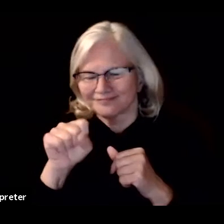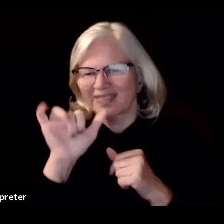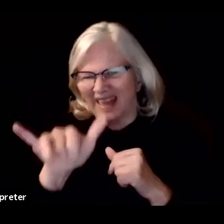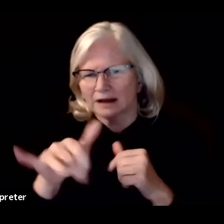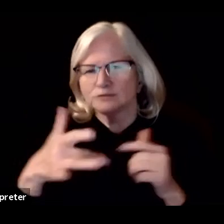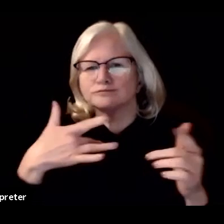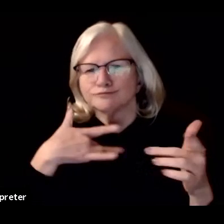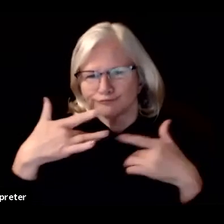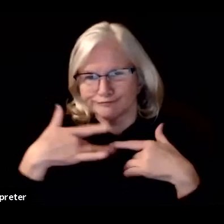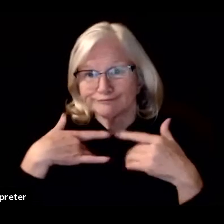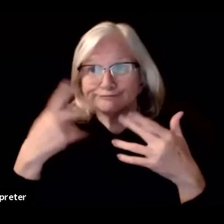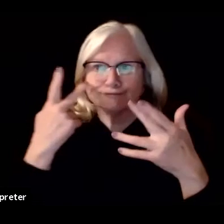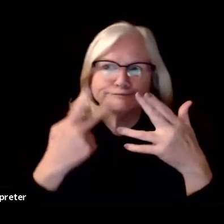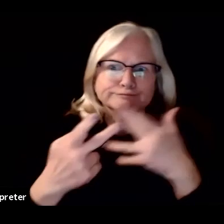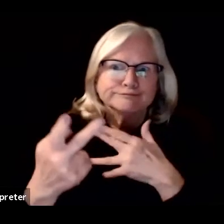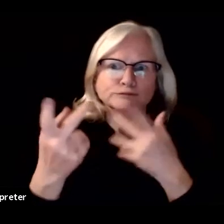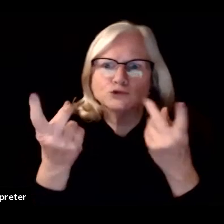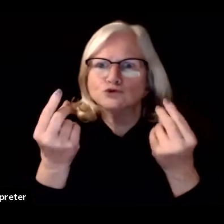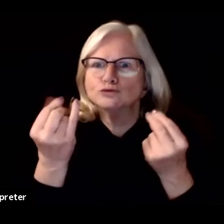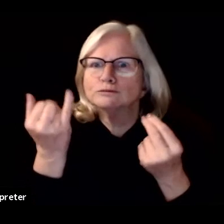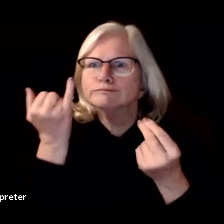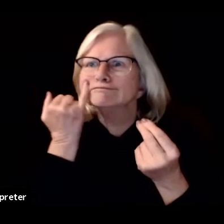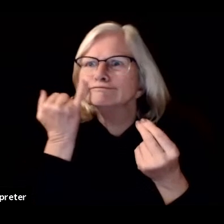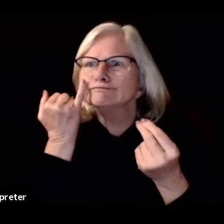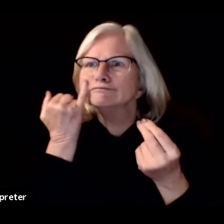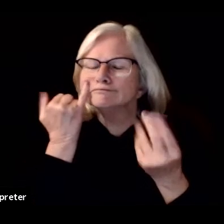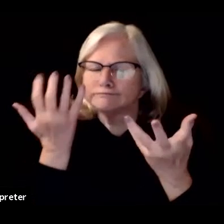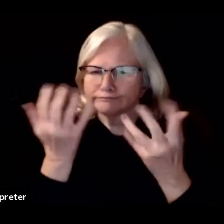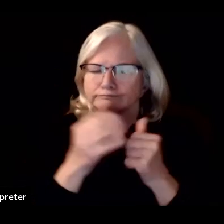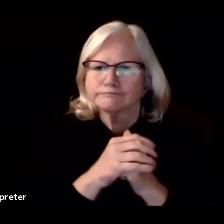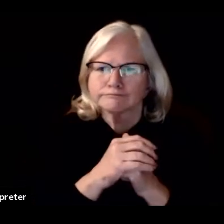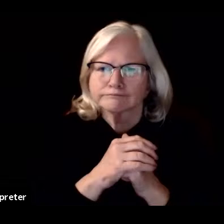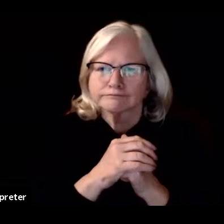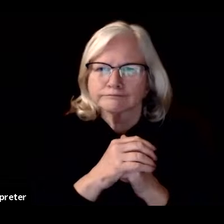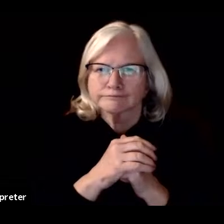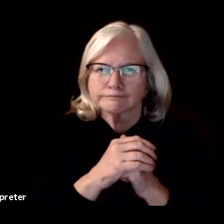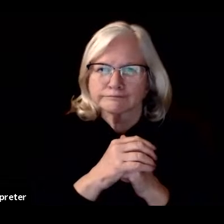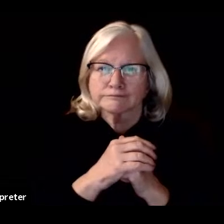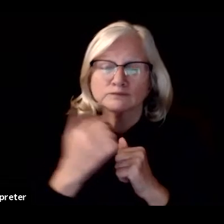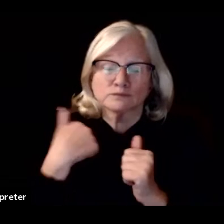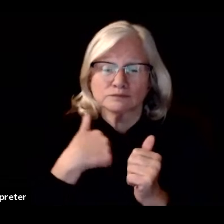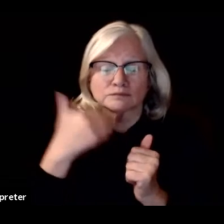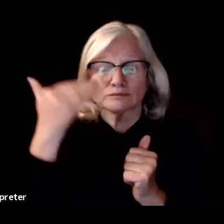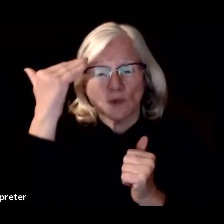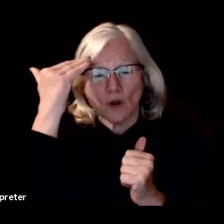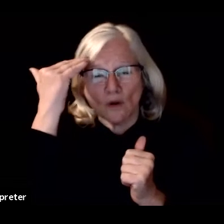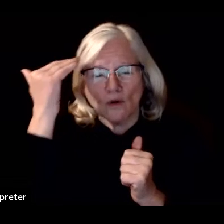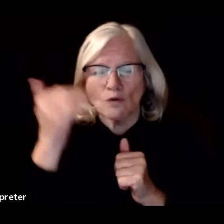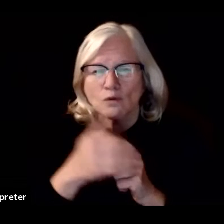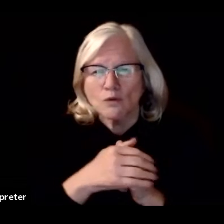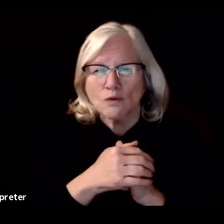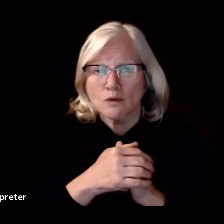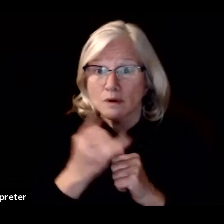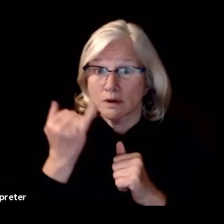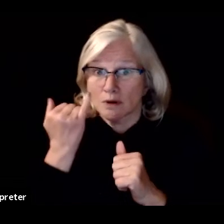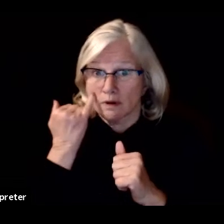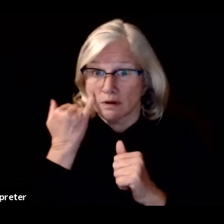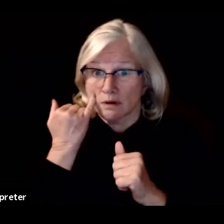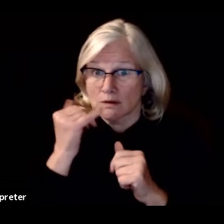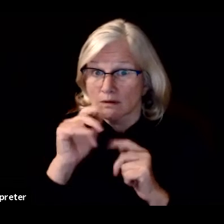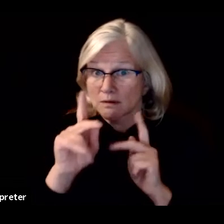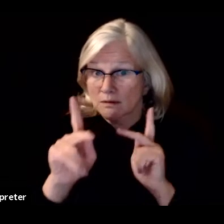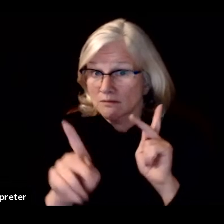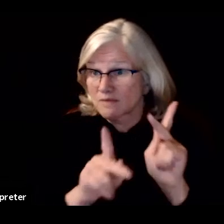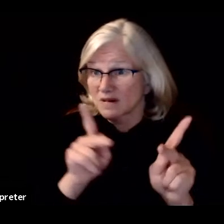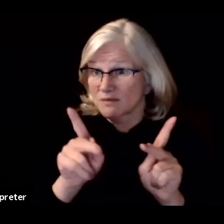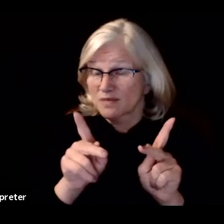there isn't kind of an increase in those preventive behaviors, if there aren't